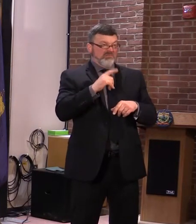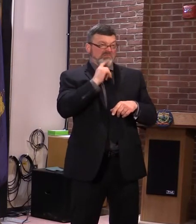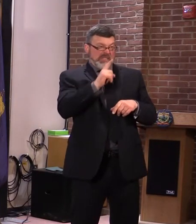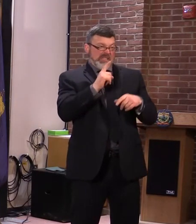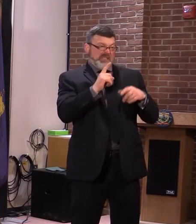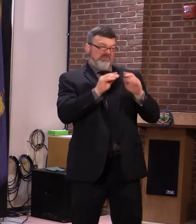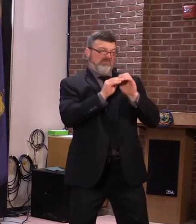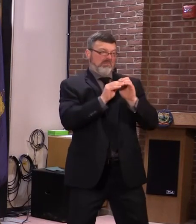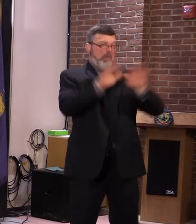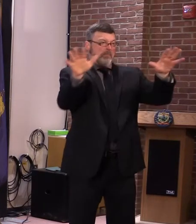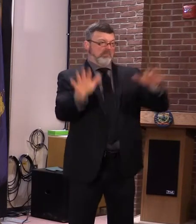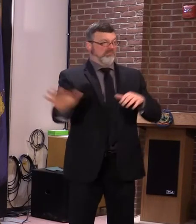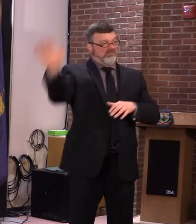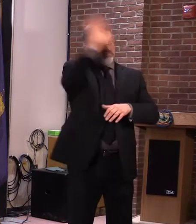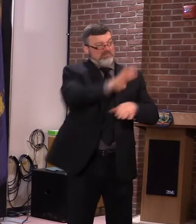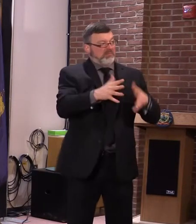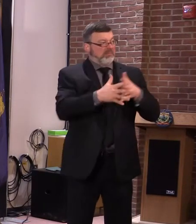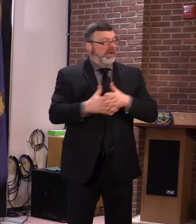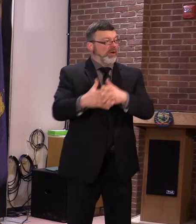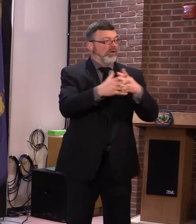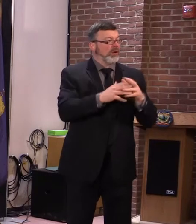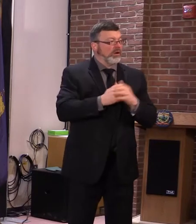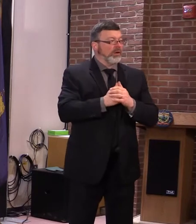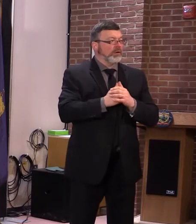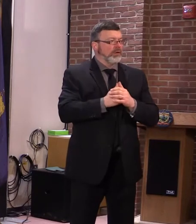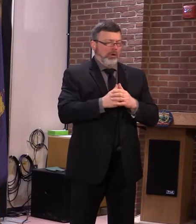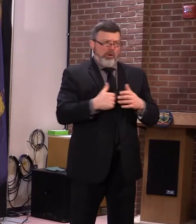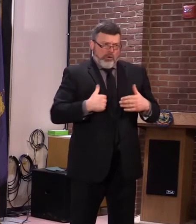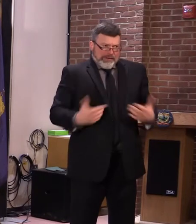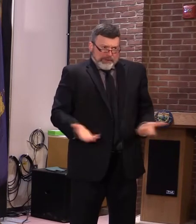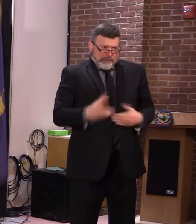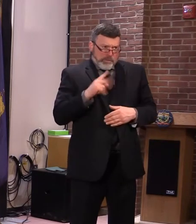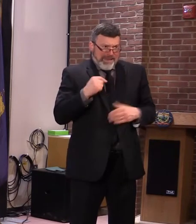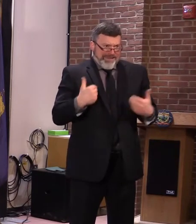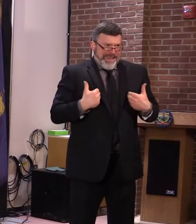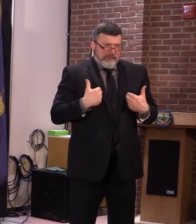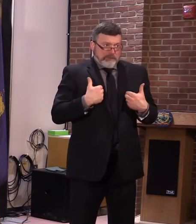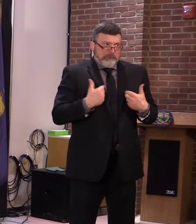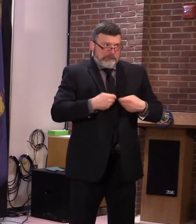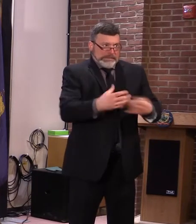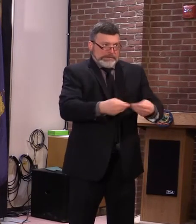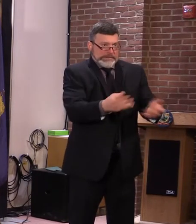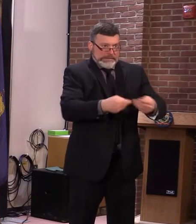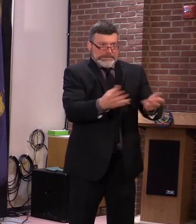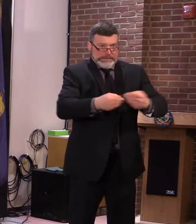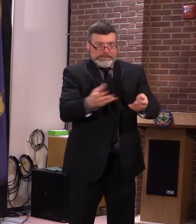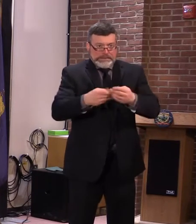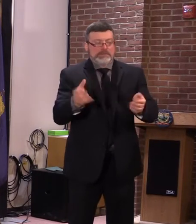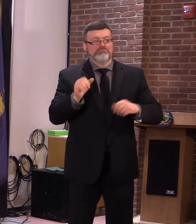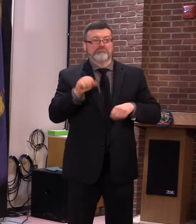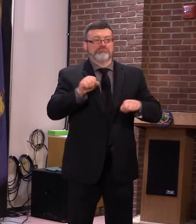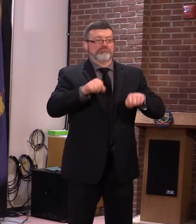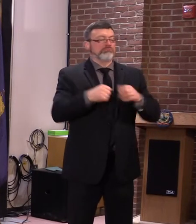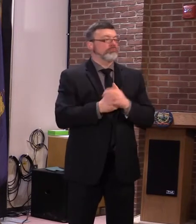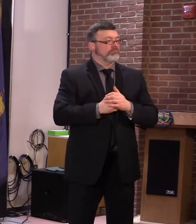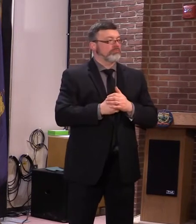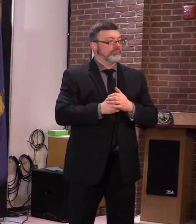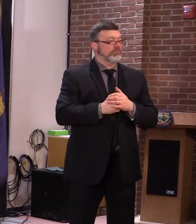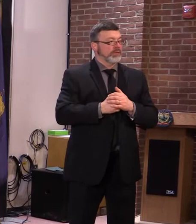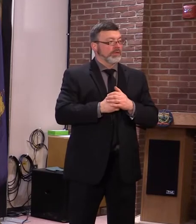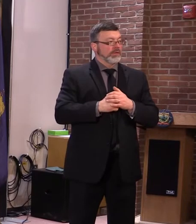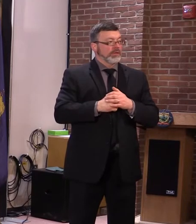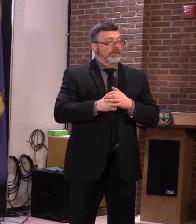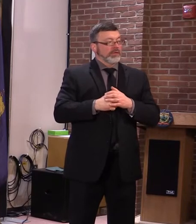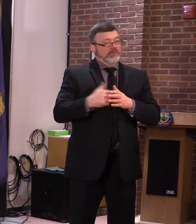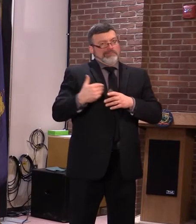the supply of rapid tests coming into Vermont. As part of this effort, since early December, we have increased the number of